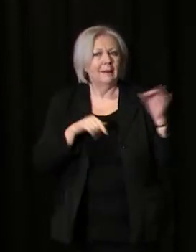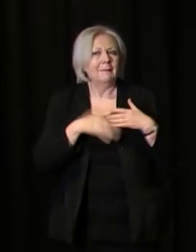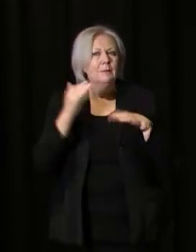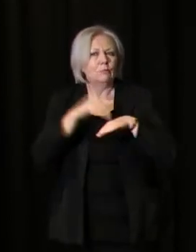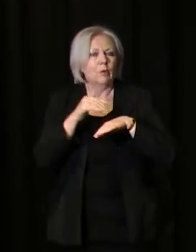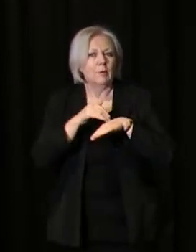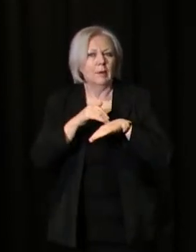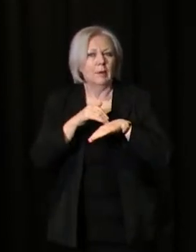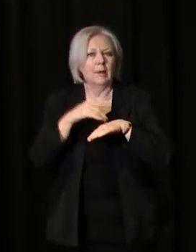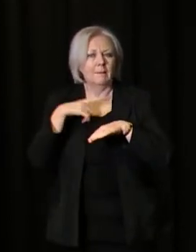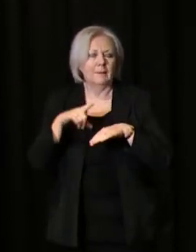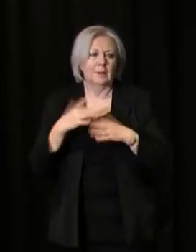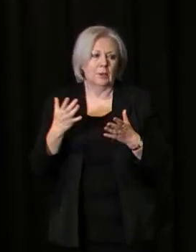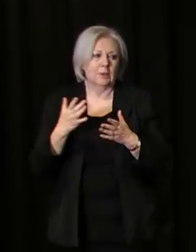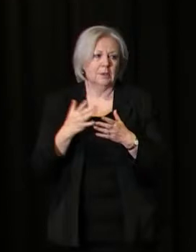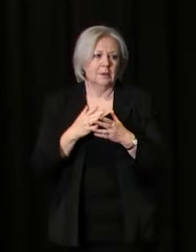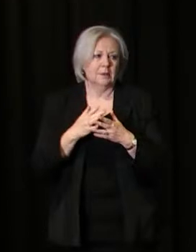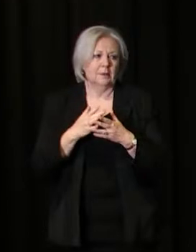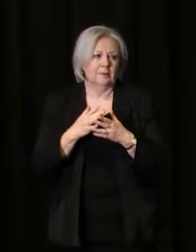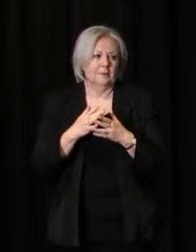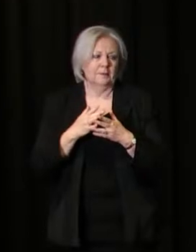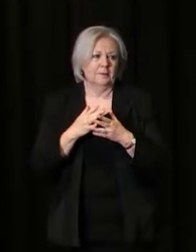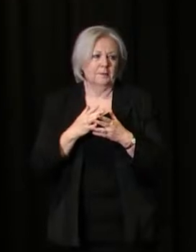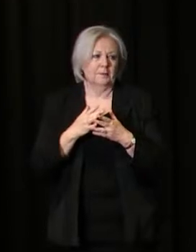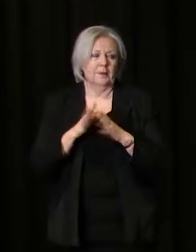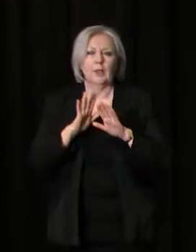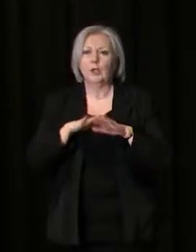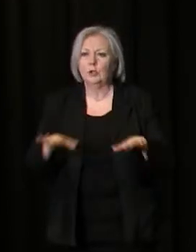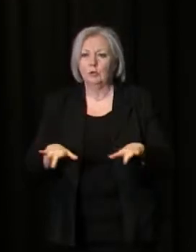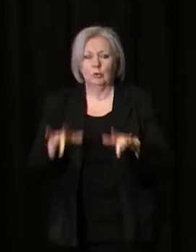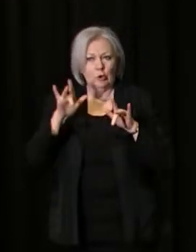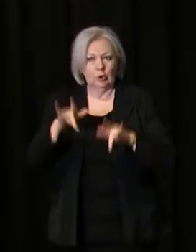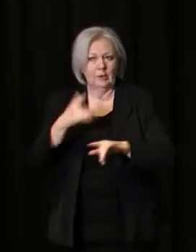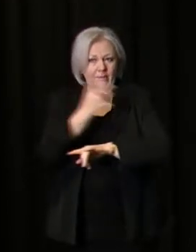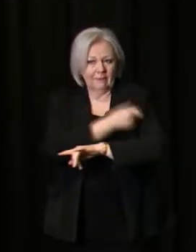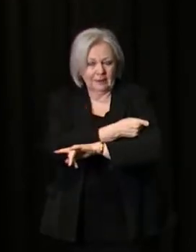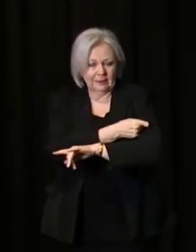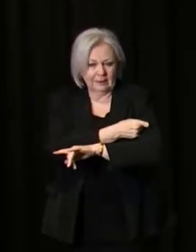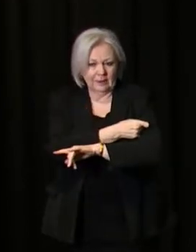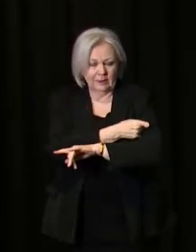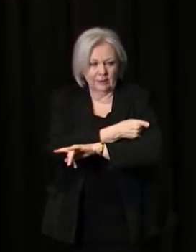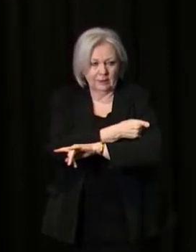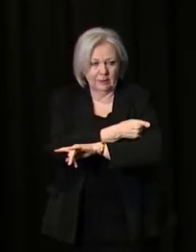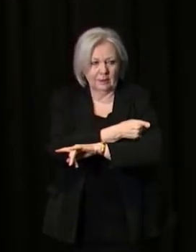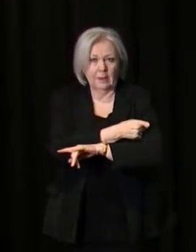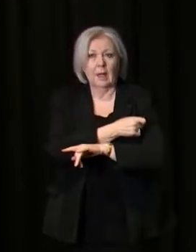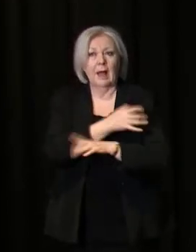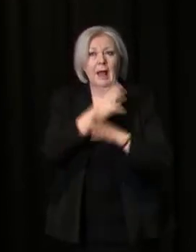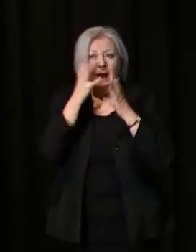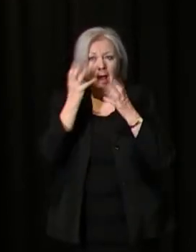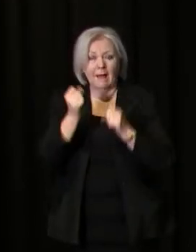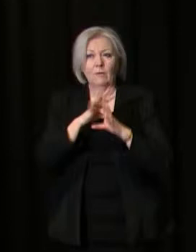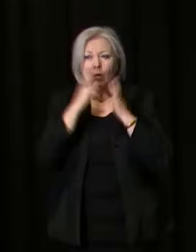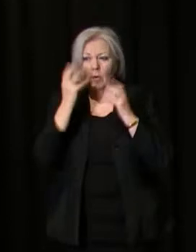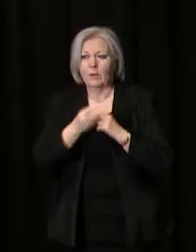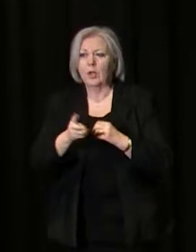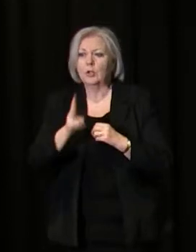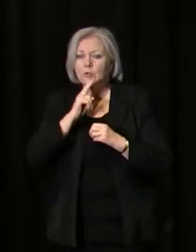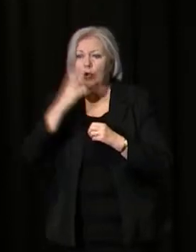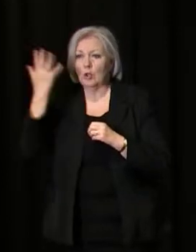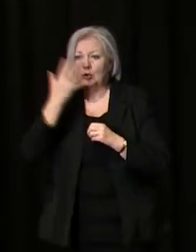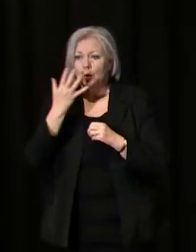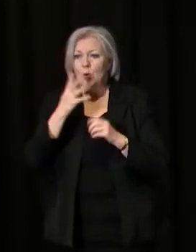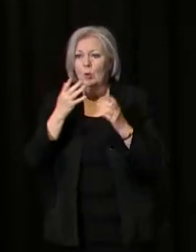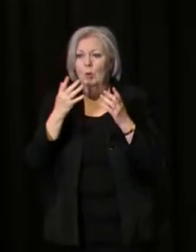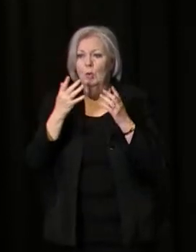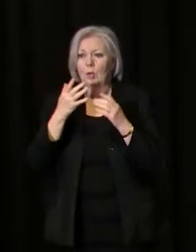14 days still applies to kids who did get not vaccinated. I think today we've got 200 plus schools that are considered an exposure site.